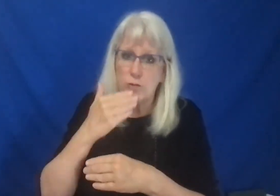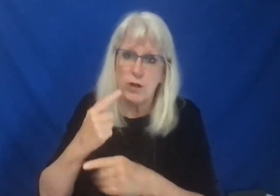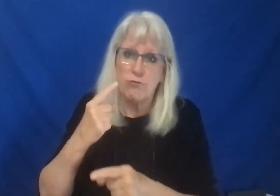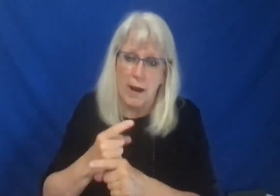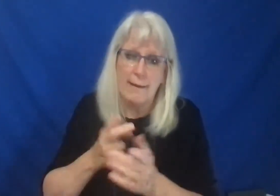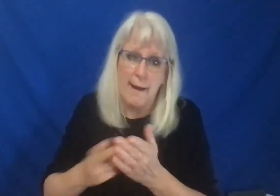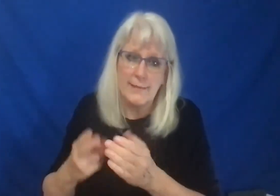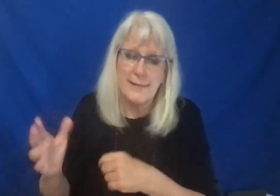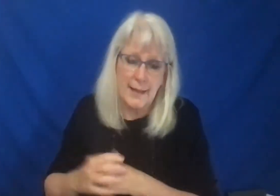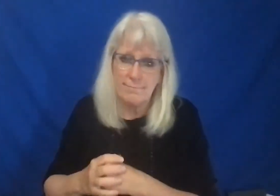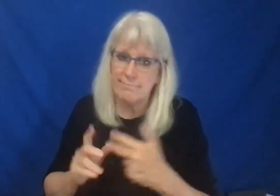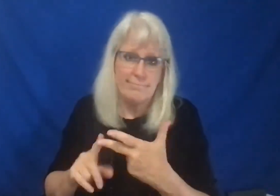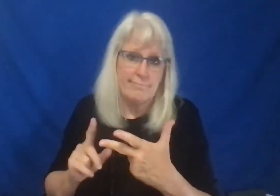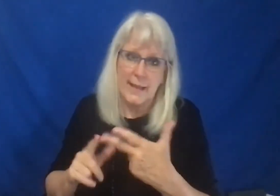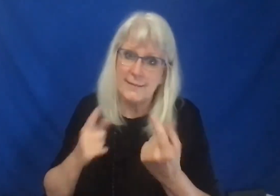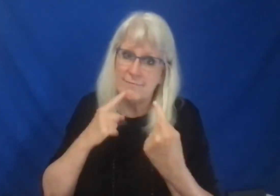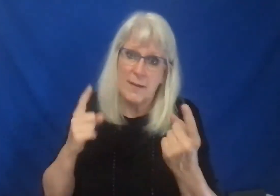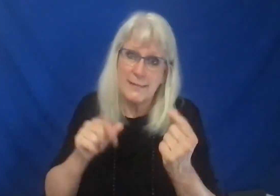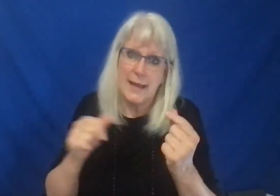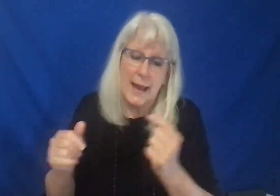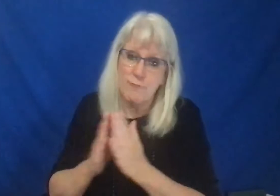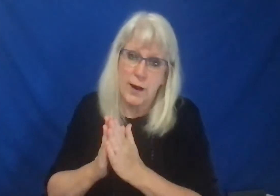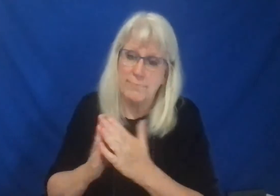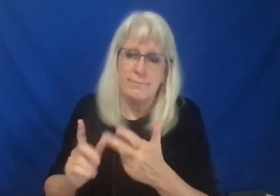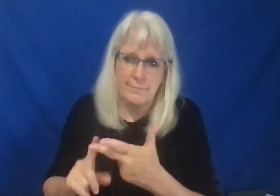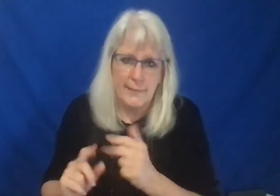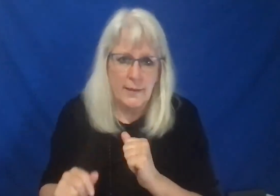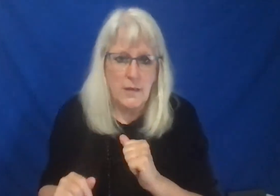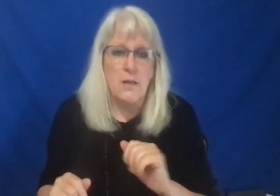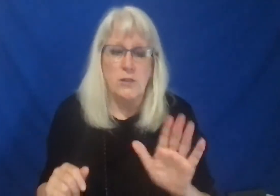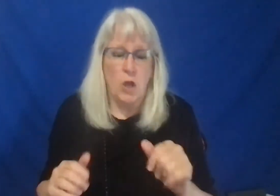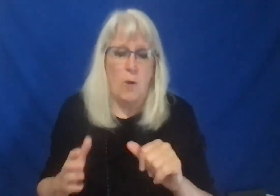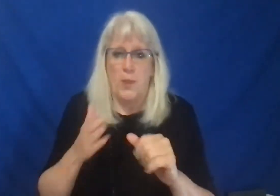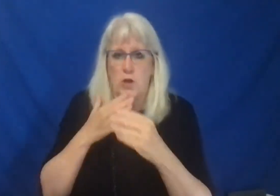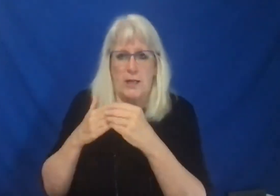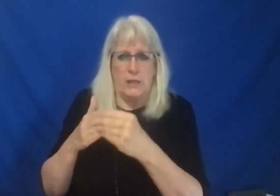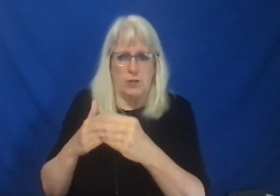So one of the ways that I've had good leadership in my life is by working this program